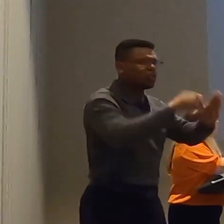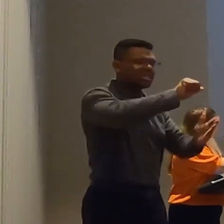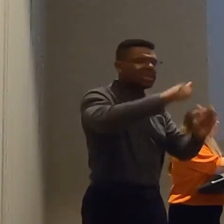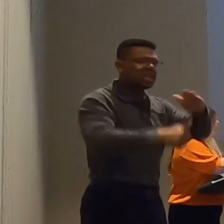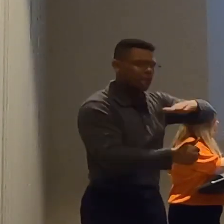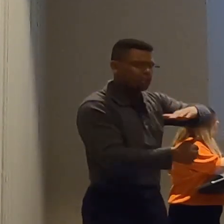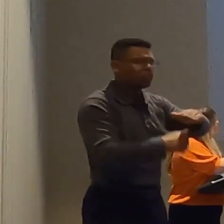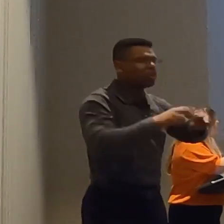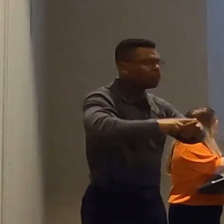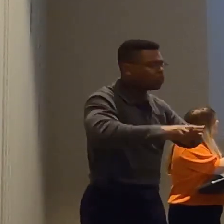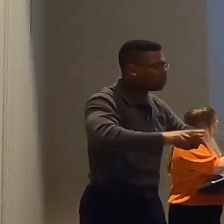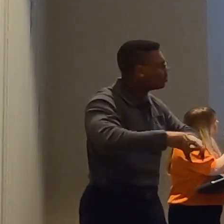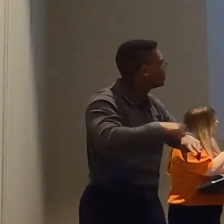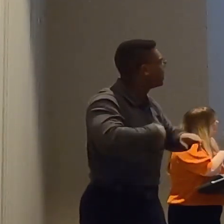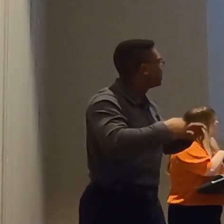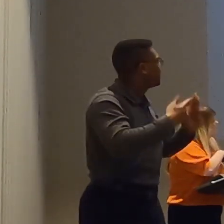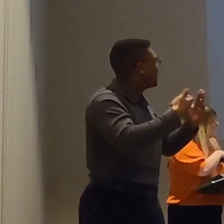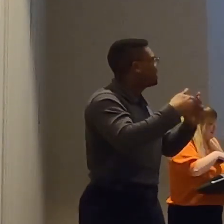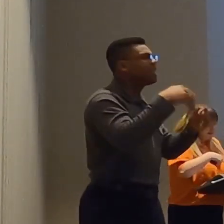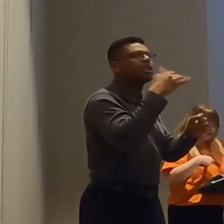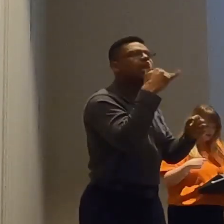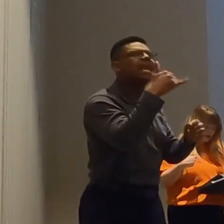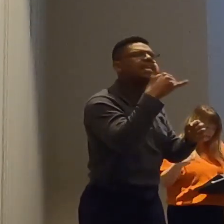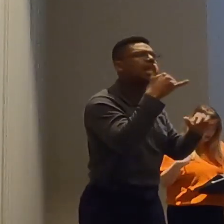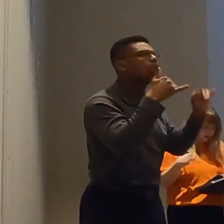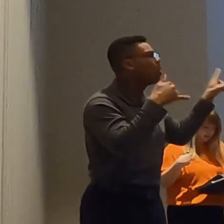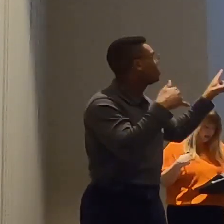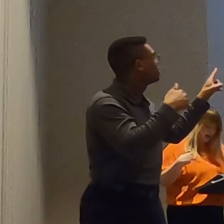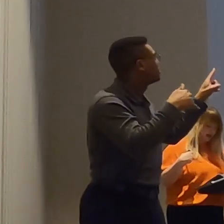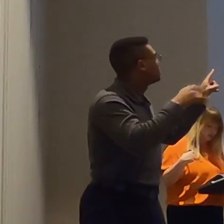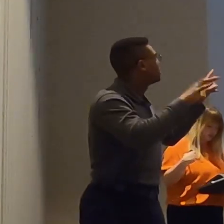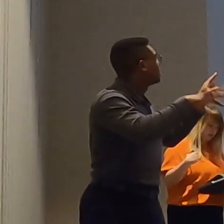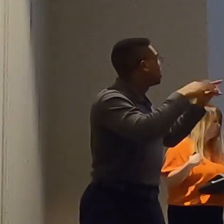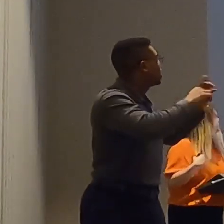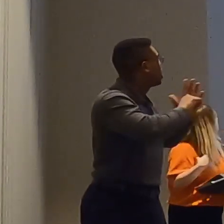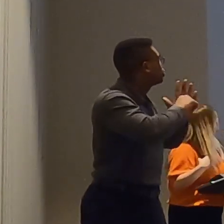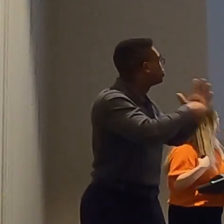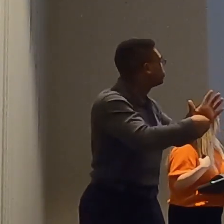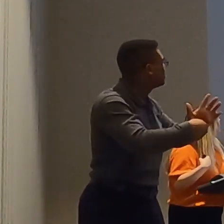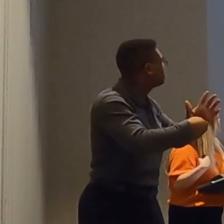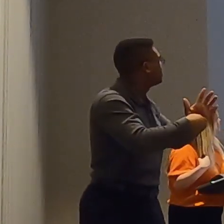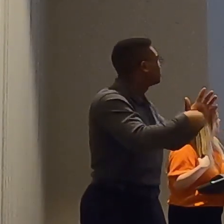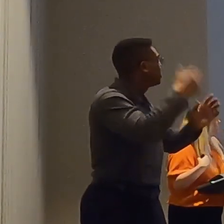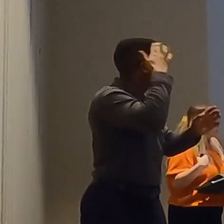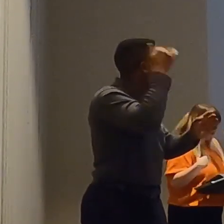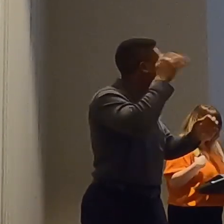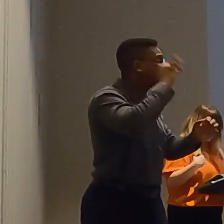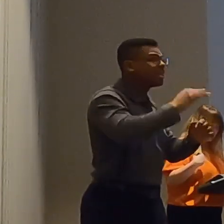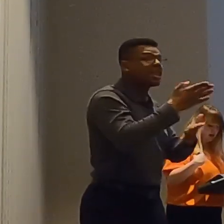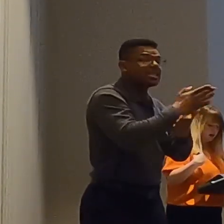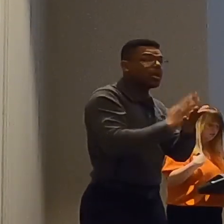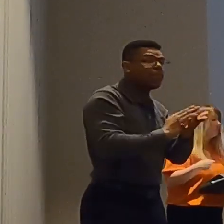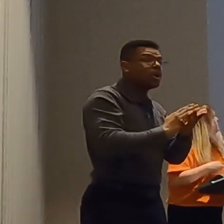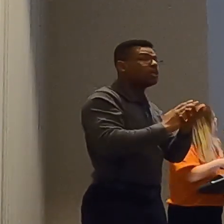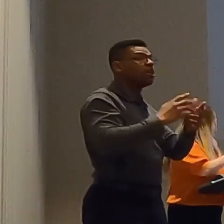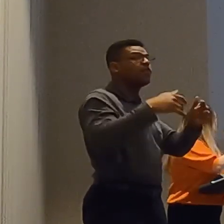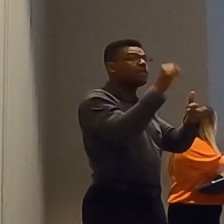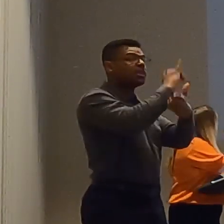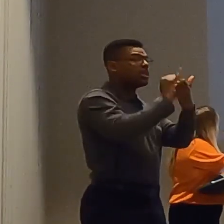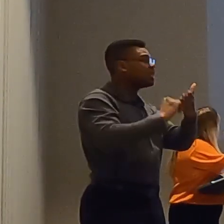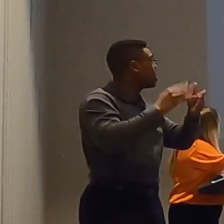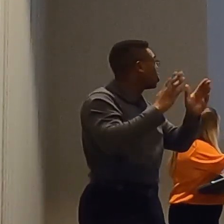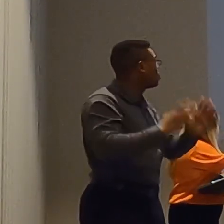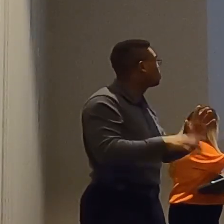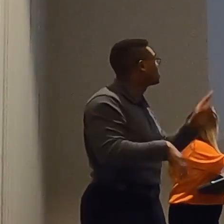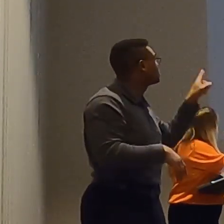in yellow, I've highlighted those areas there, because that actually is a part of the artwork. In the background